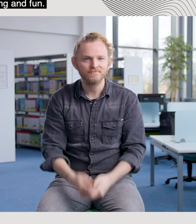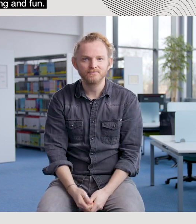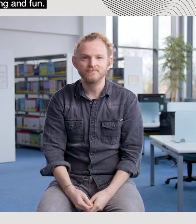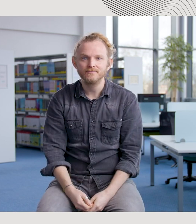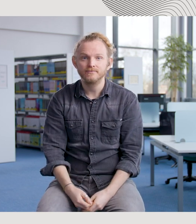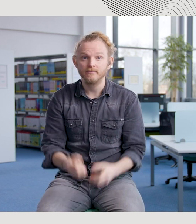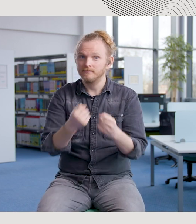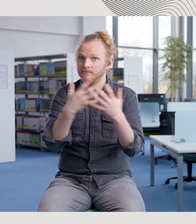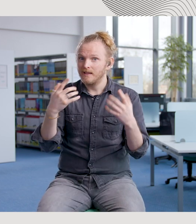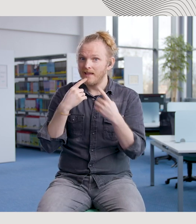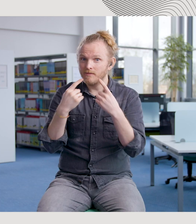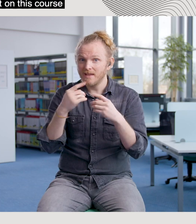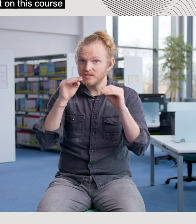fun.